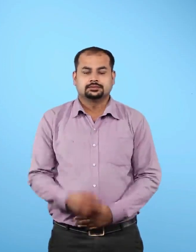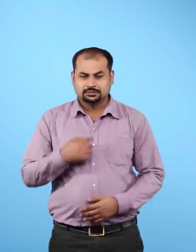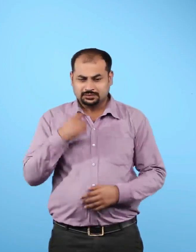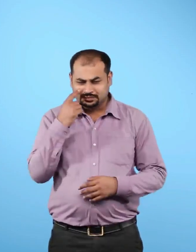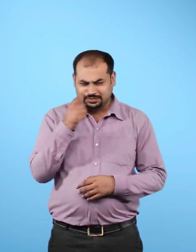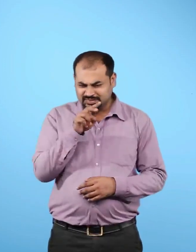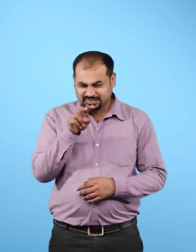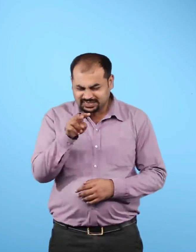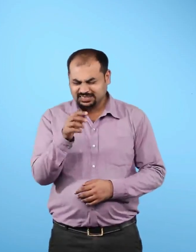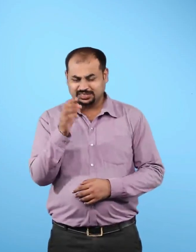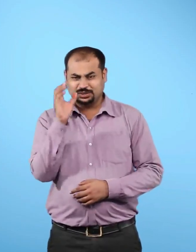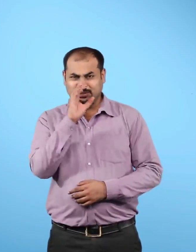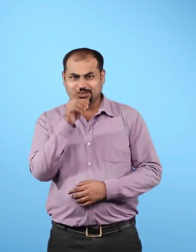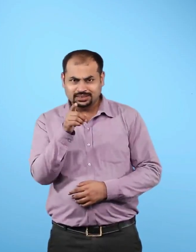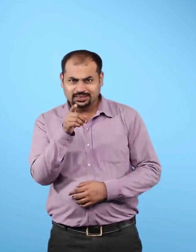Our eyes get confused.